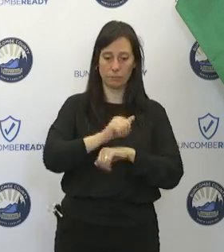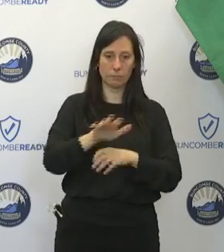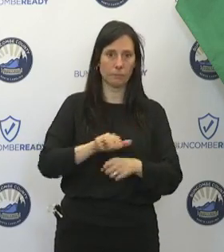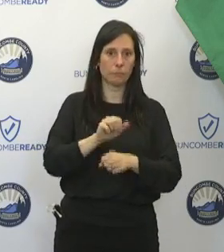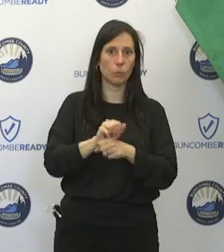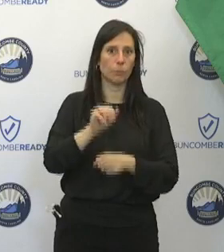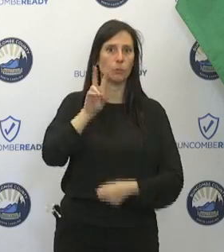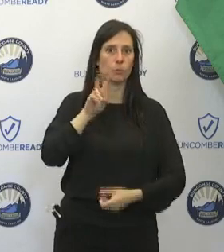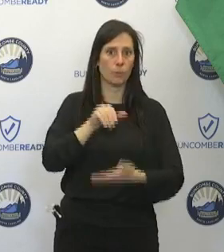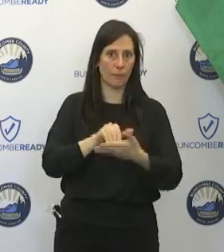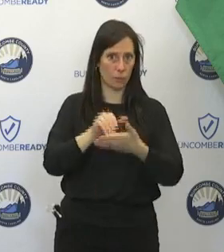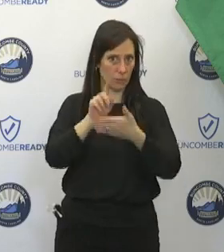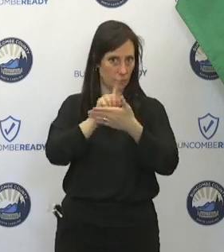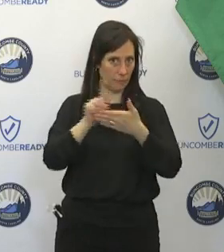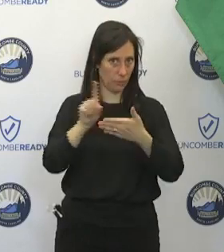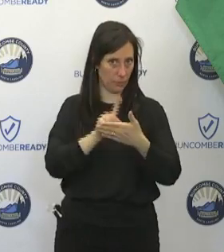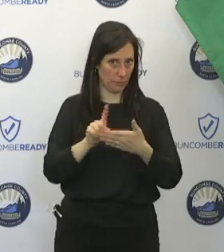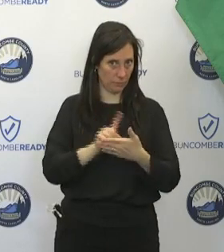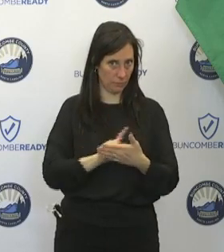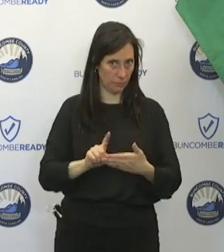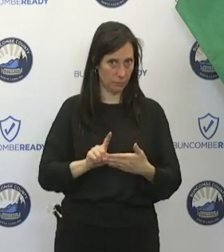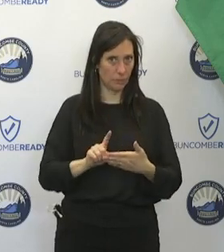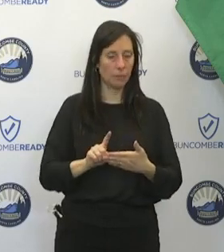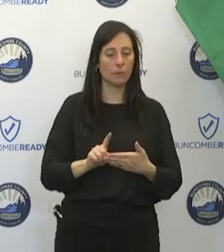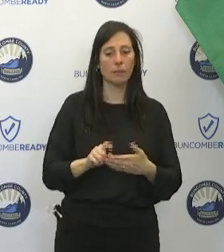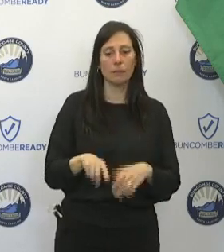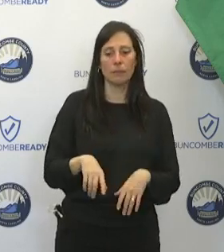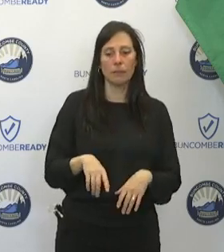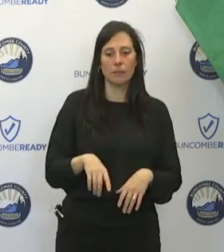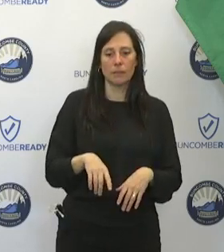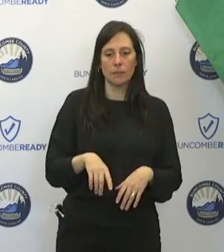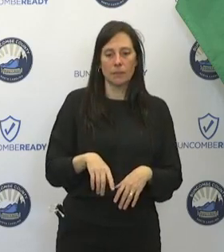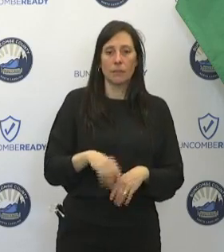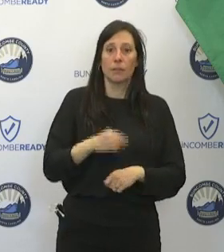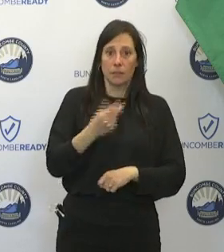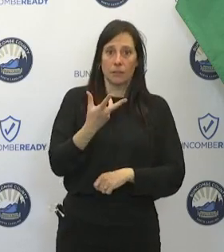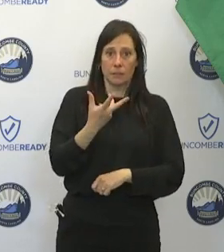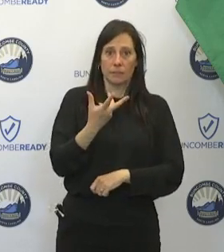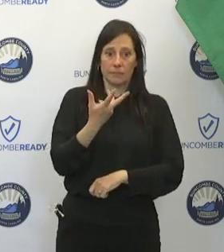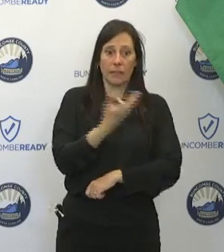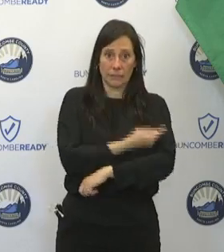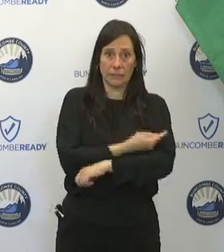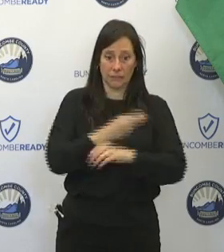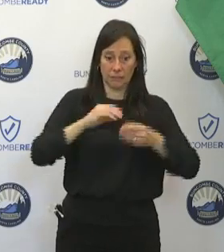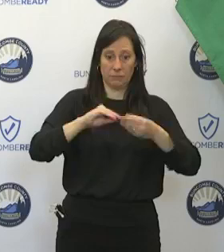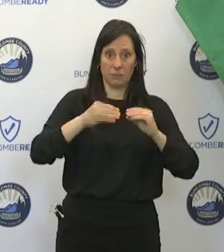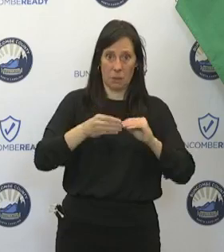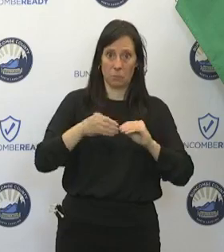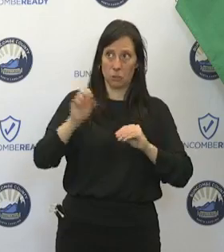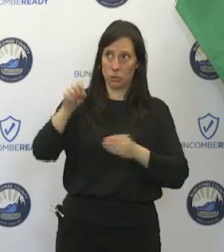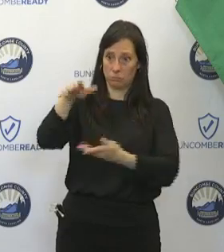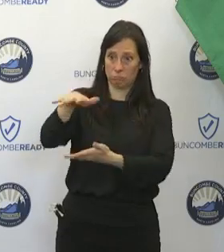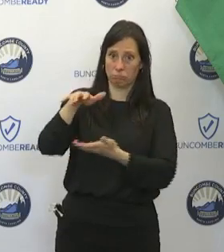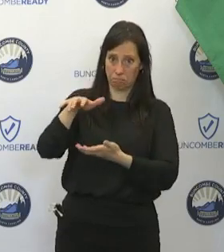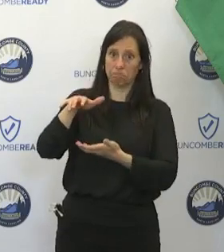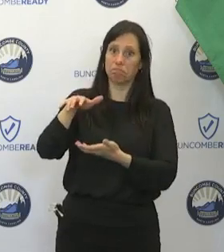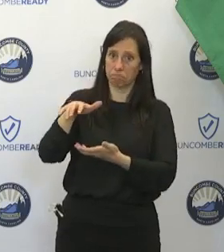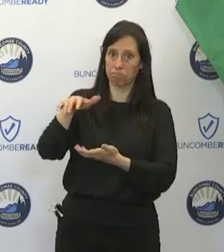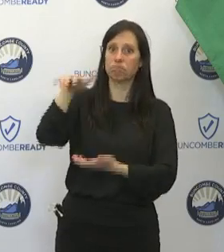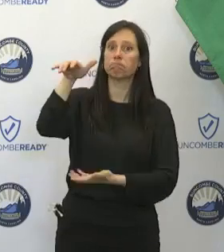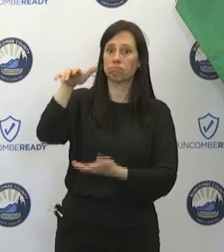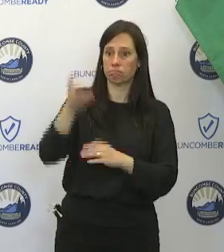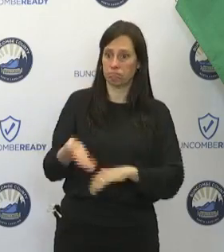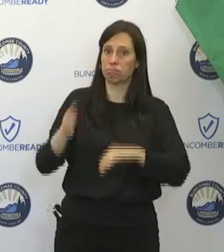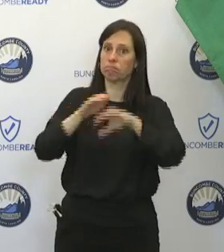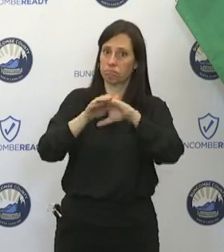appointments each week. Vaccine supply, while we have seen an increase in